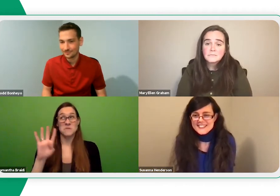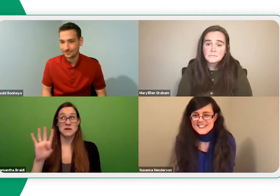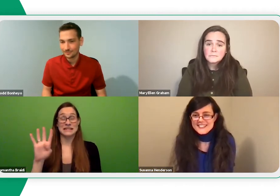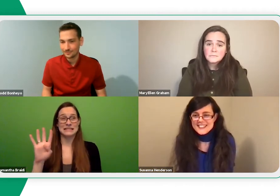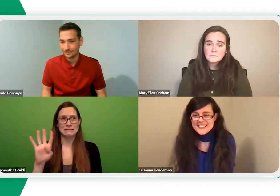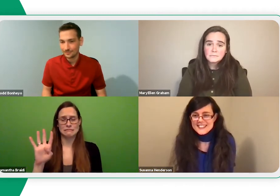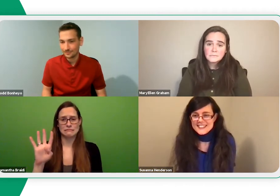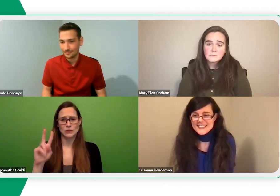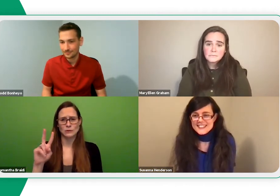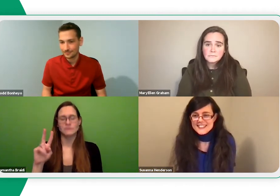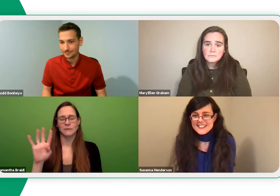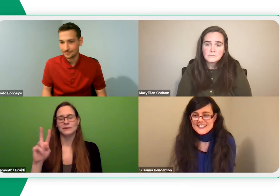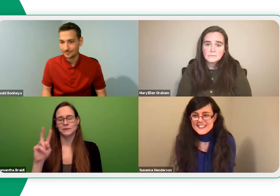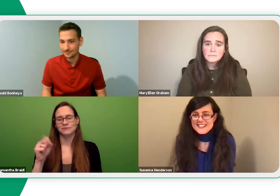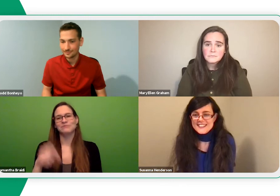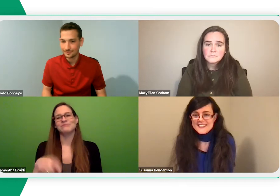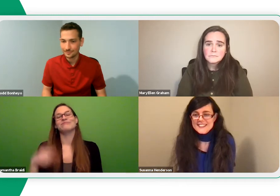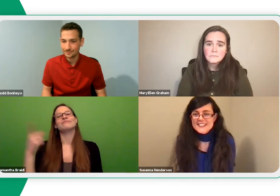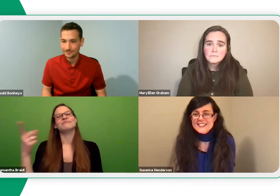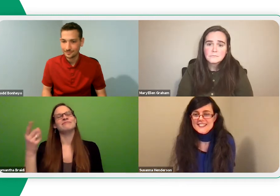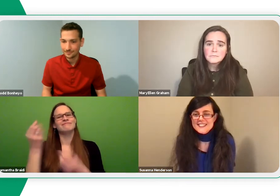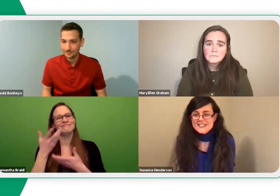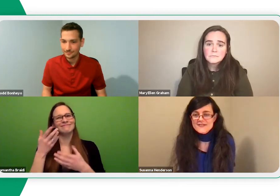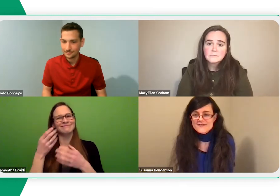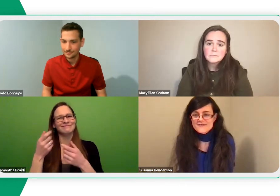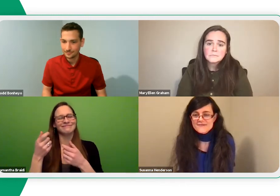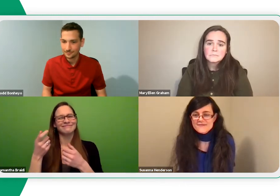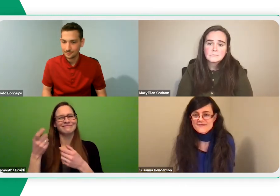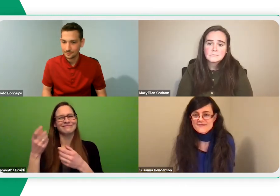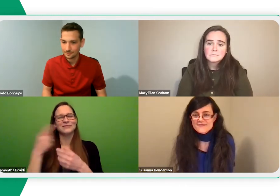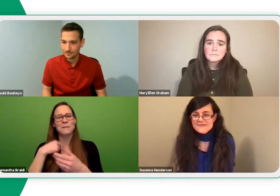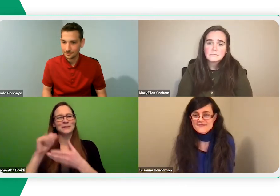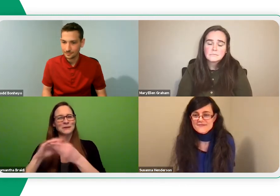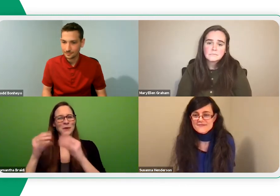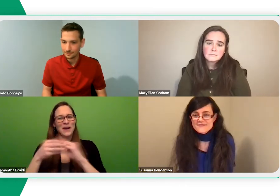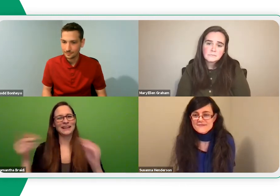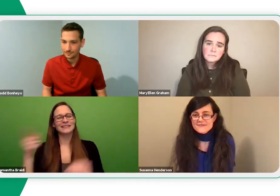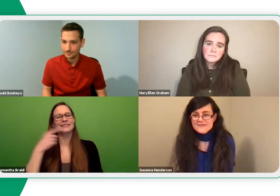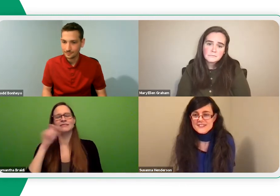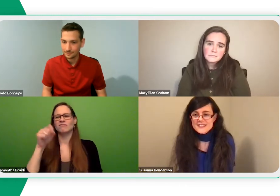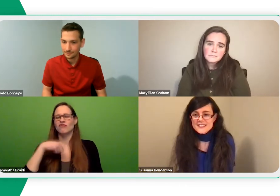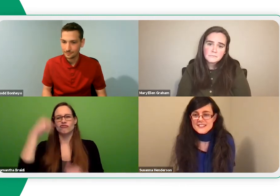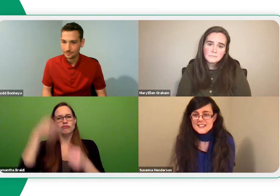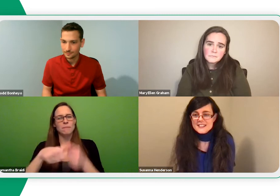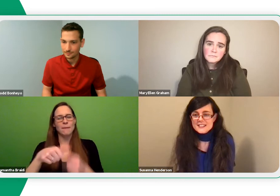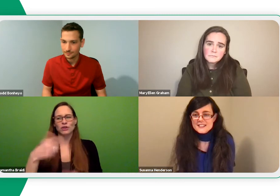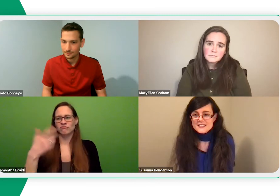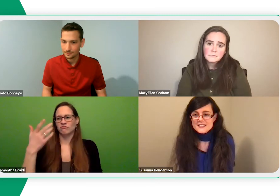And this is Samantha speaking. A friend of mine is just about 42 years old, I think, if I've got that